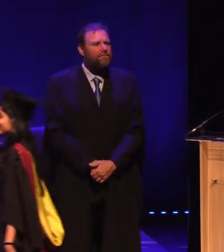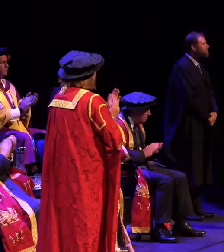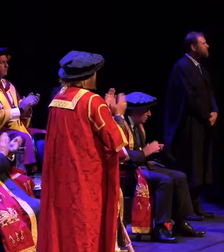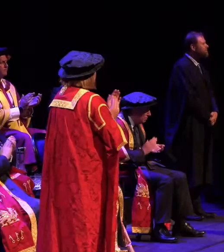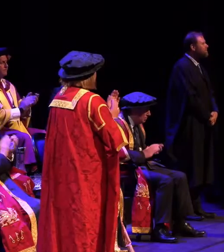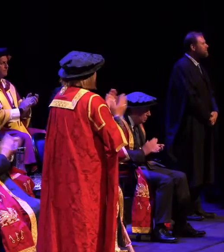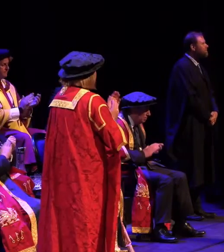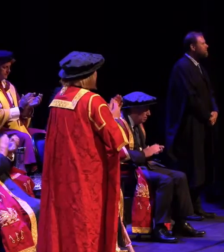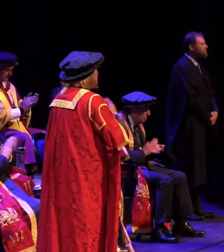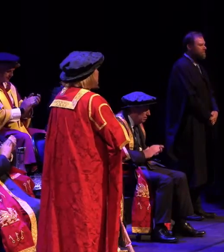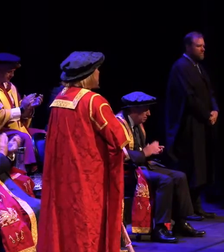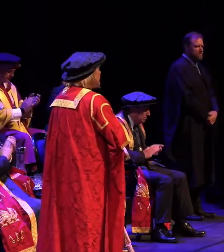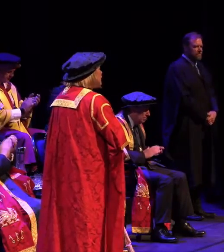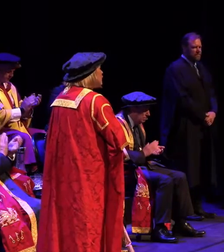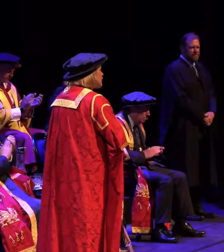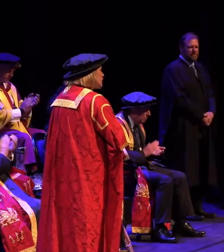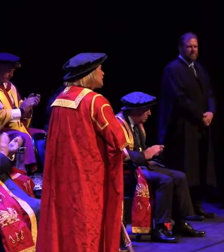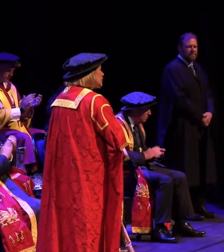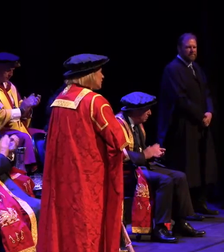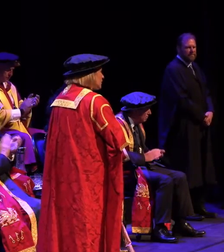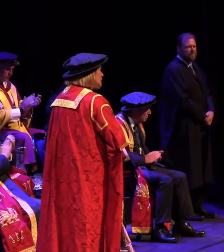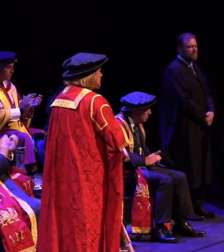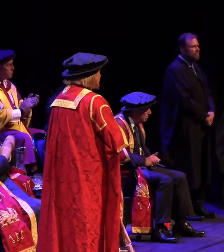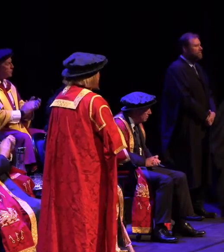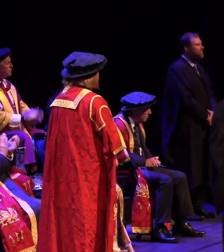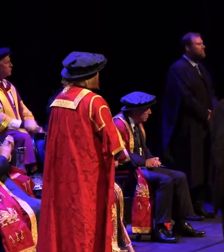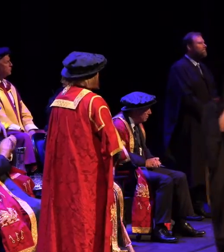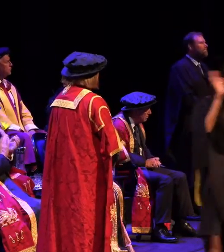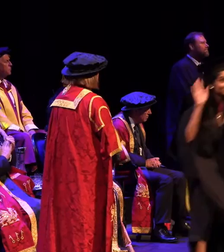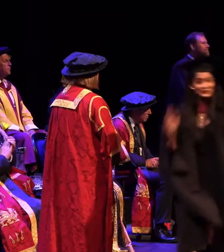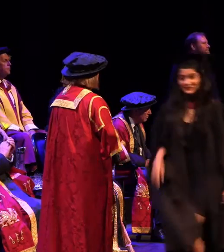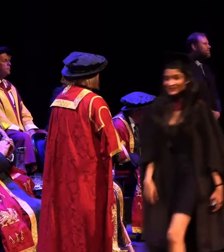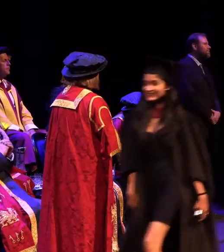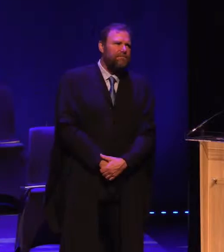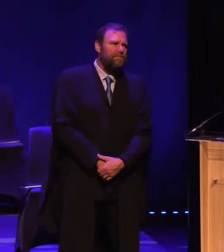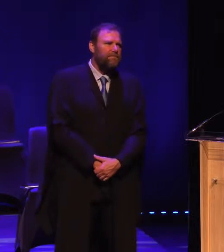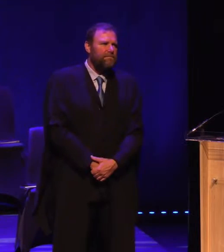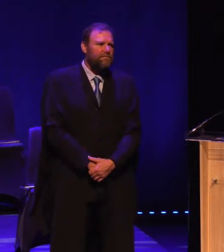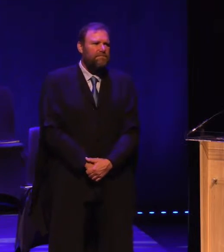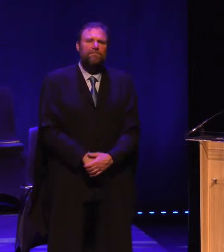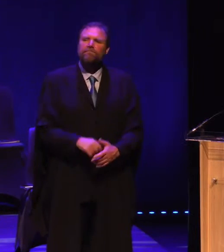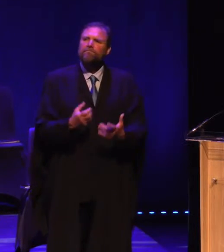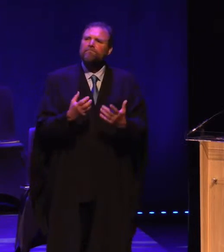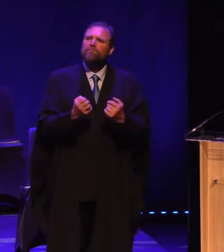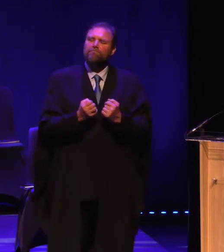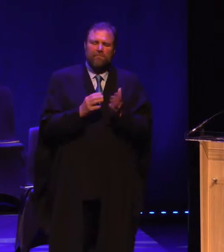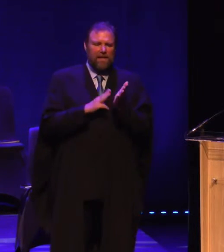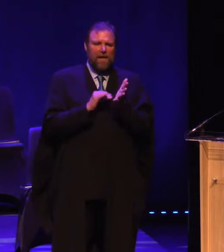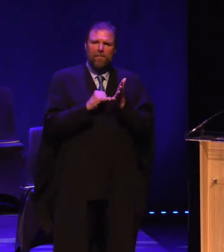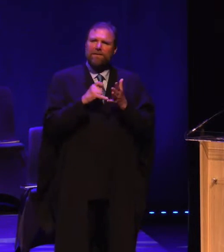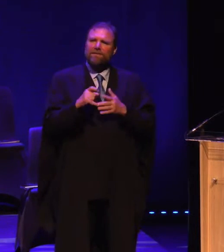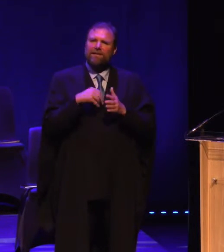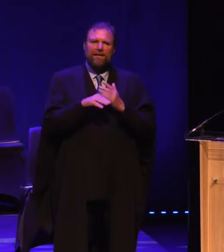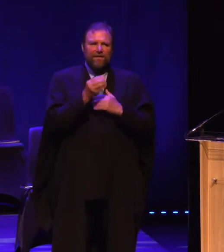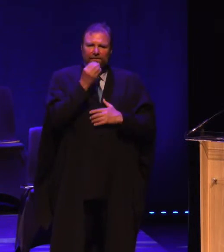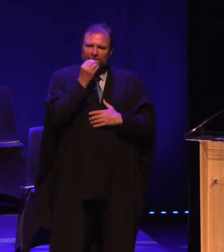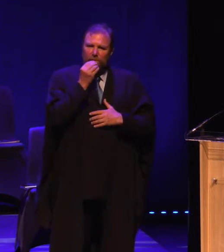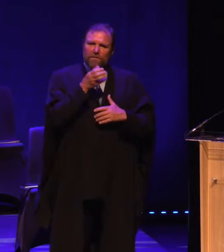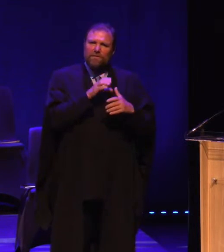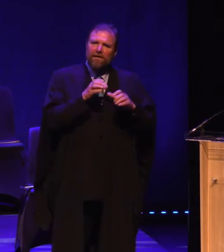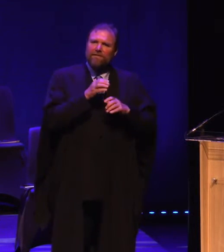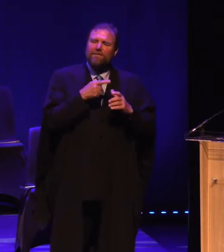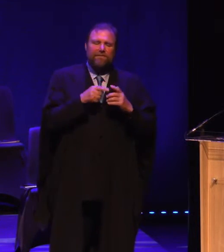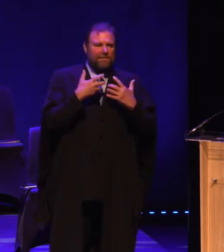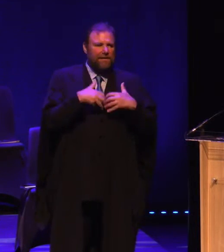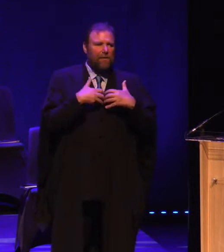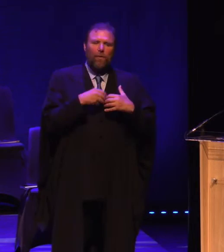Okay. to receive Master of Science in Food Science and Technology with